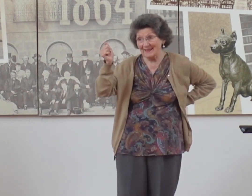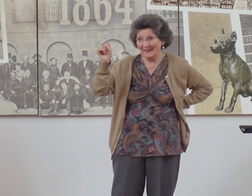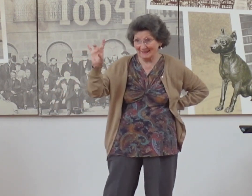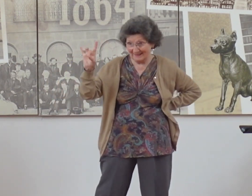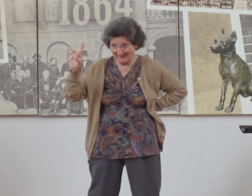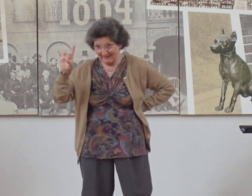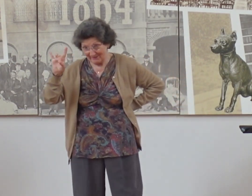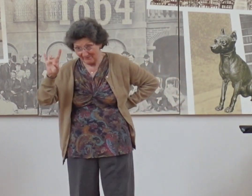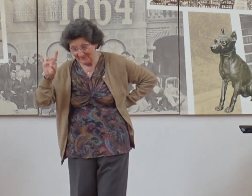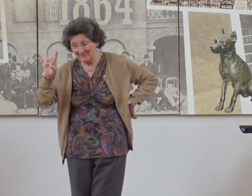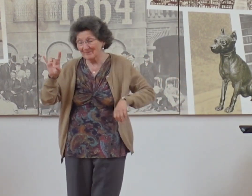Around April of